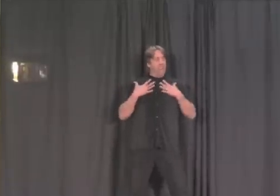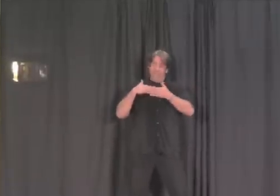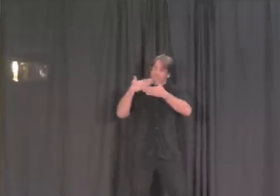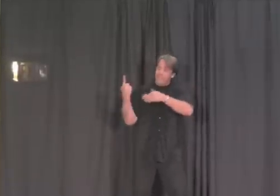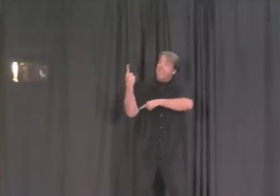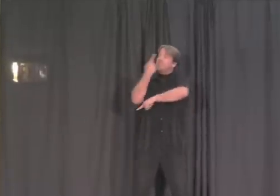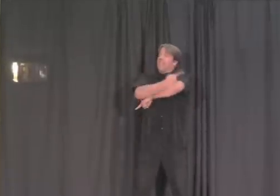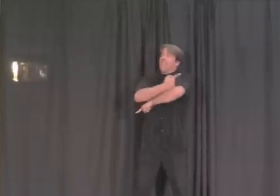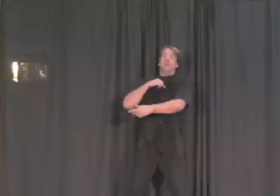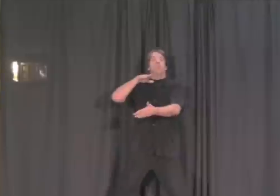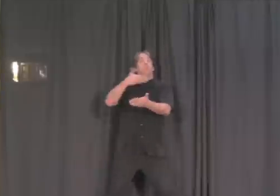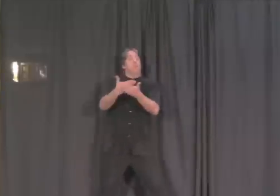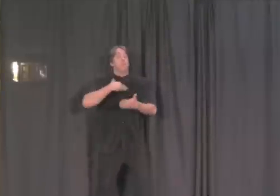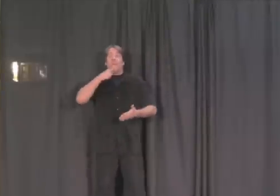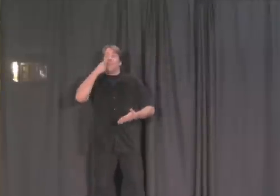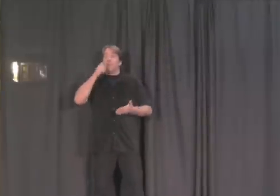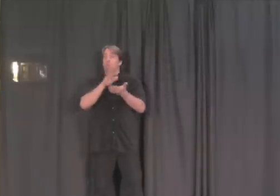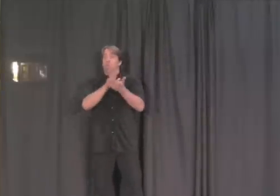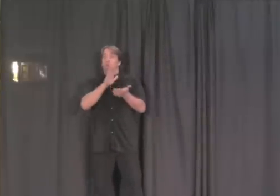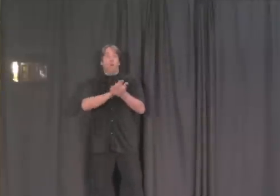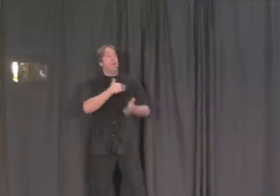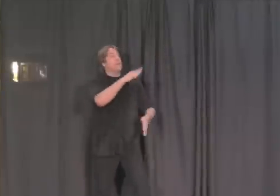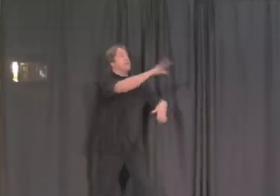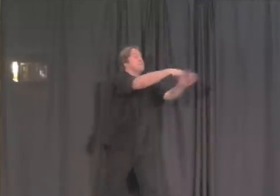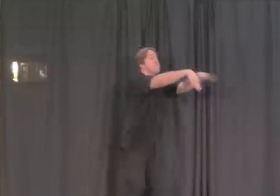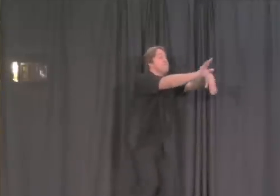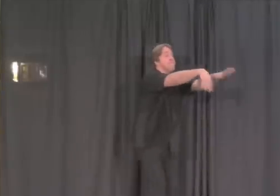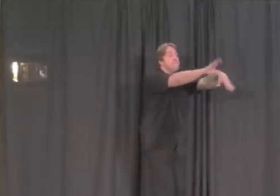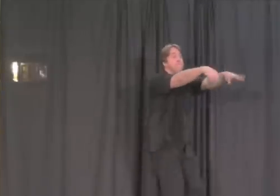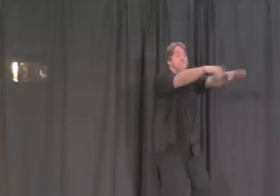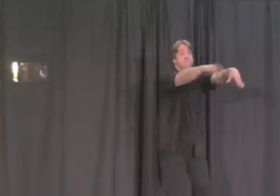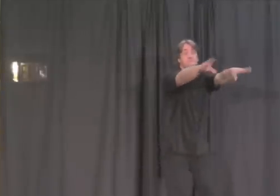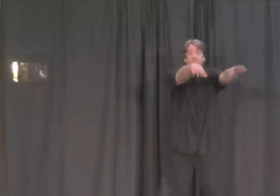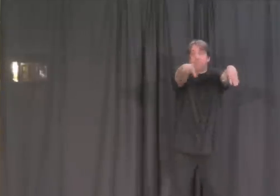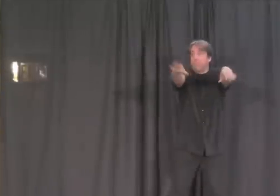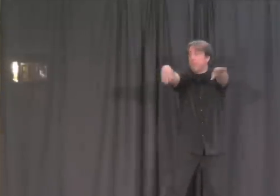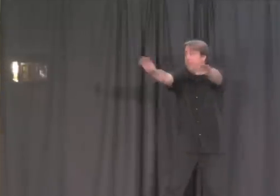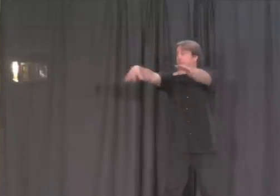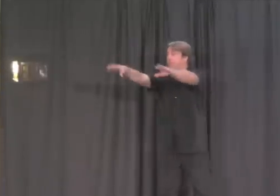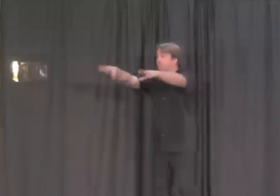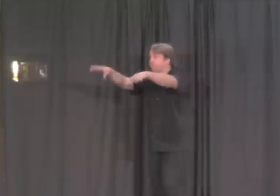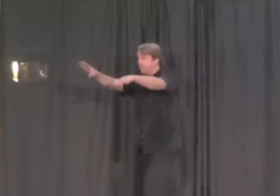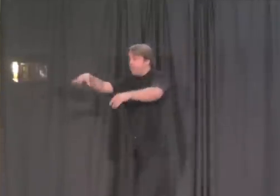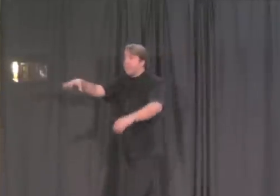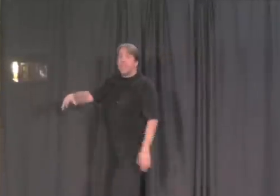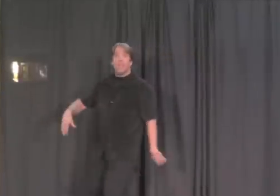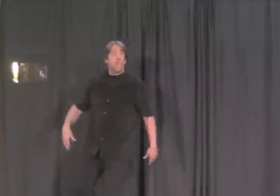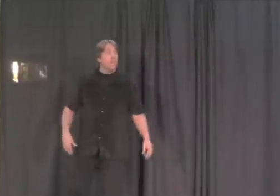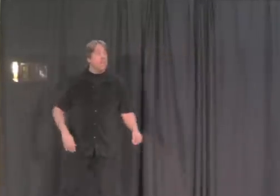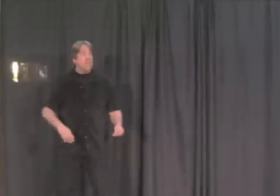So I remember, I was so excited, I went up to my friends in school the next day, hey,